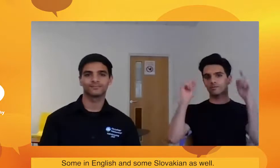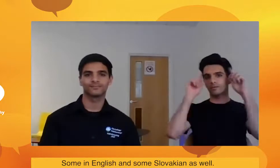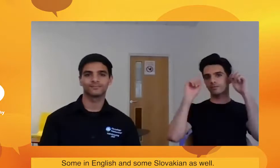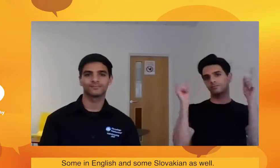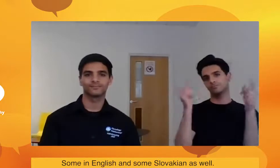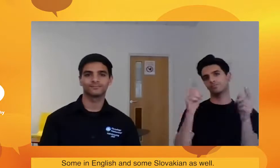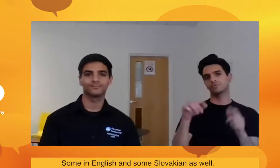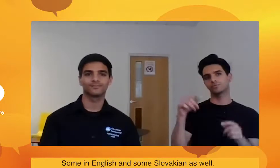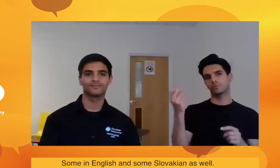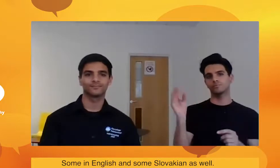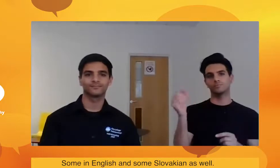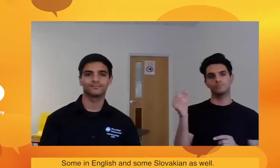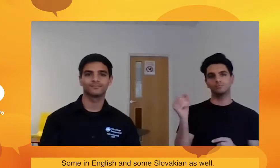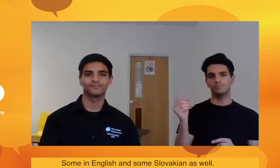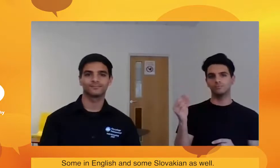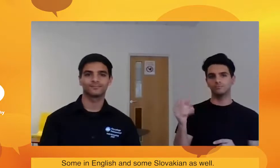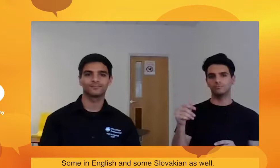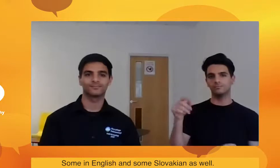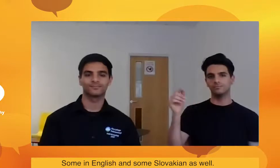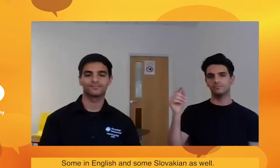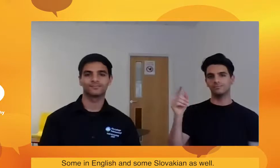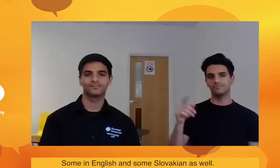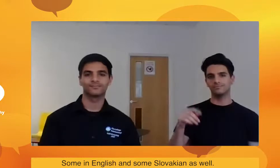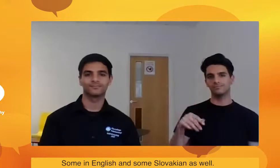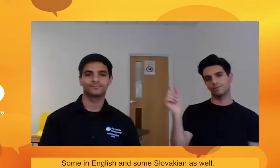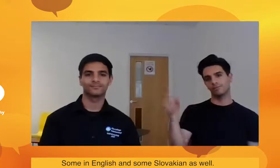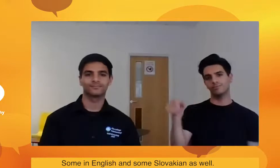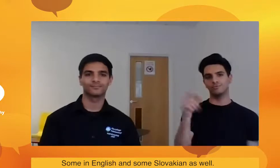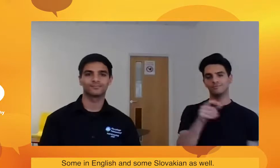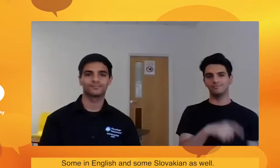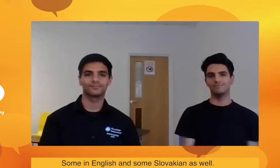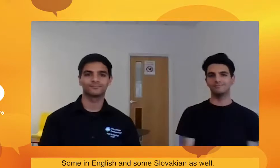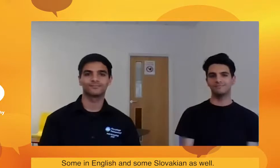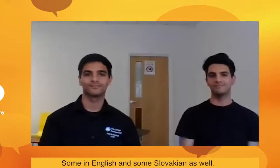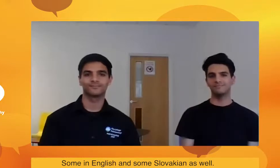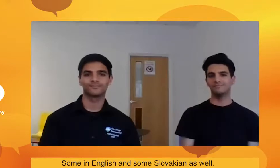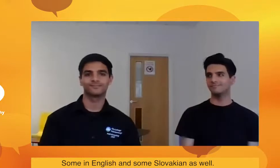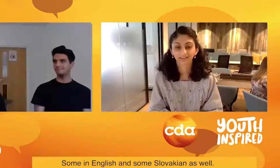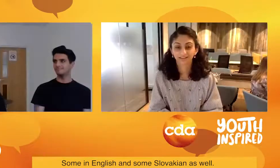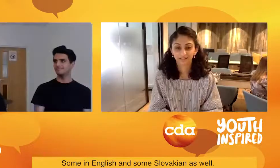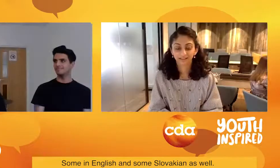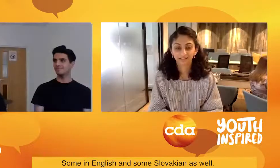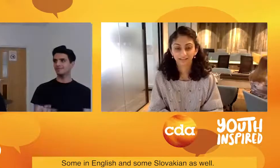Some English and some Slovakian as well. Some Slovakian students.